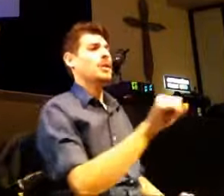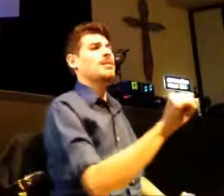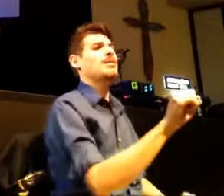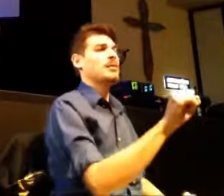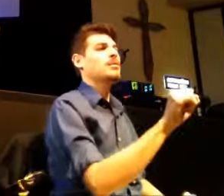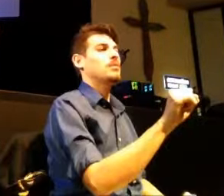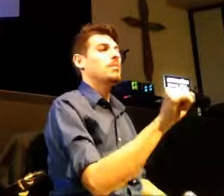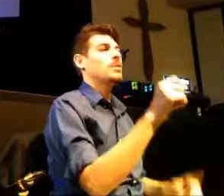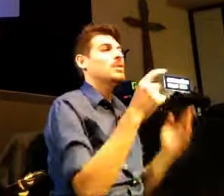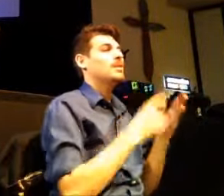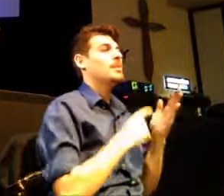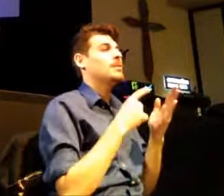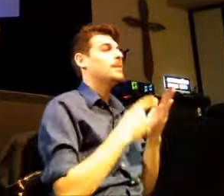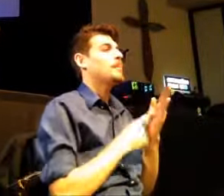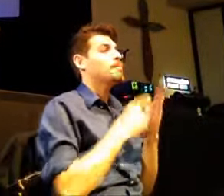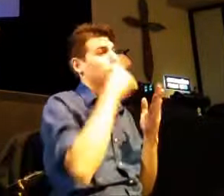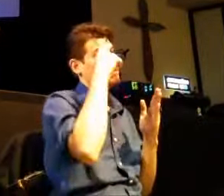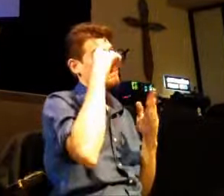you can do.